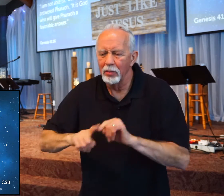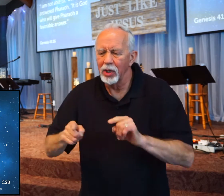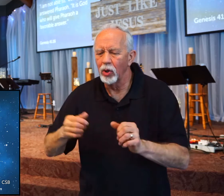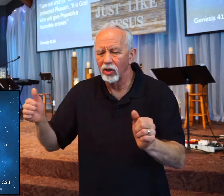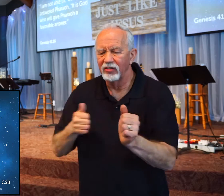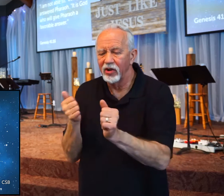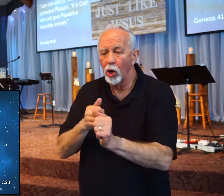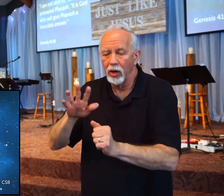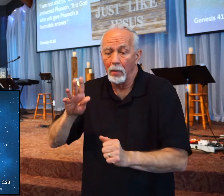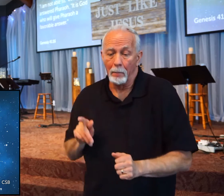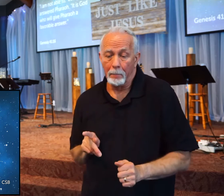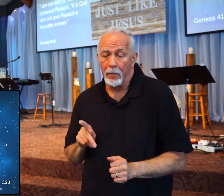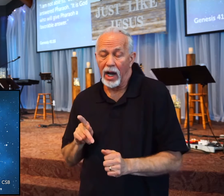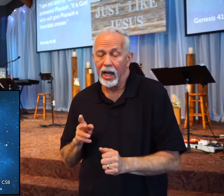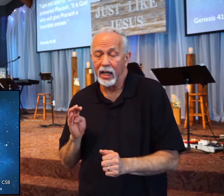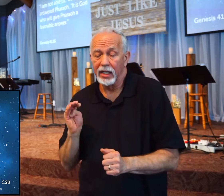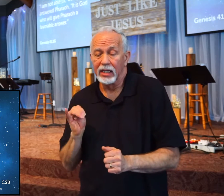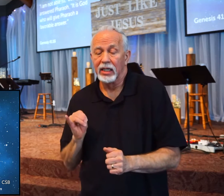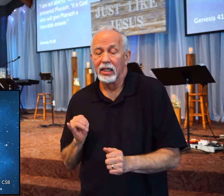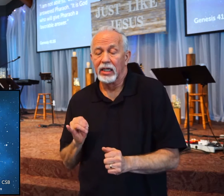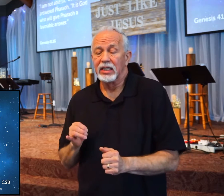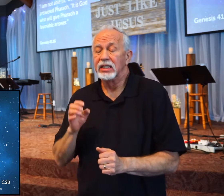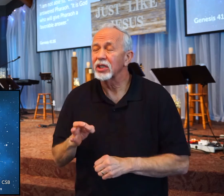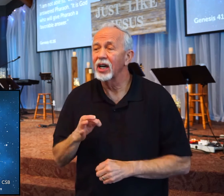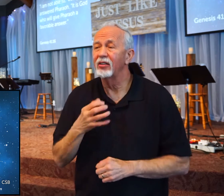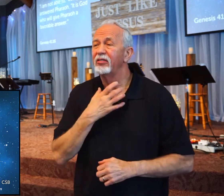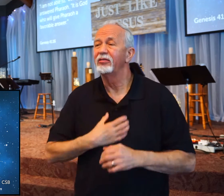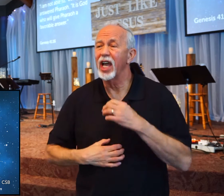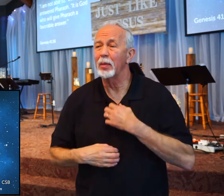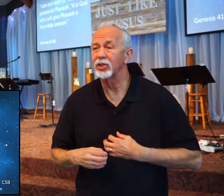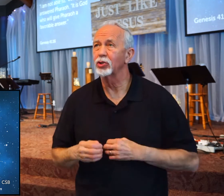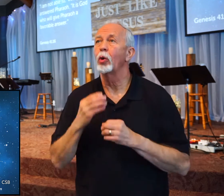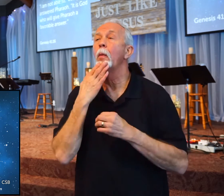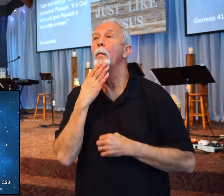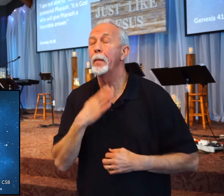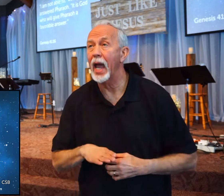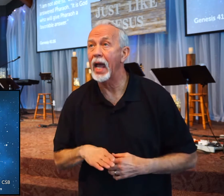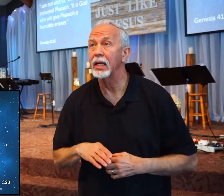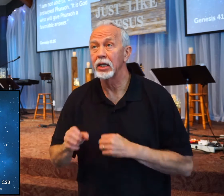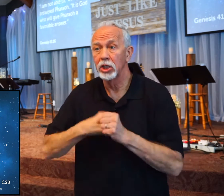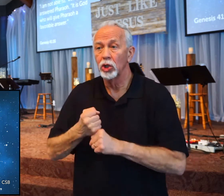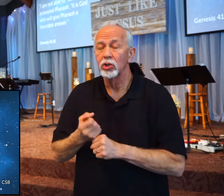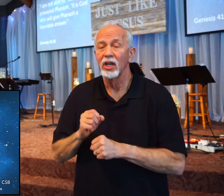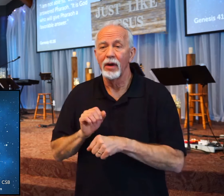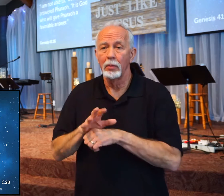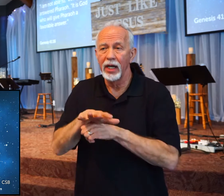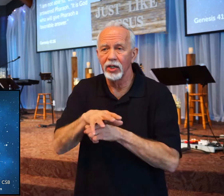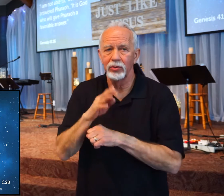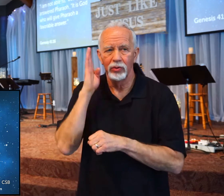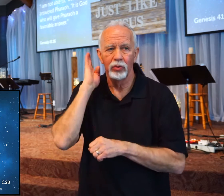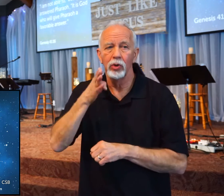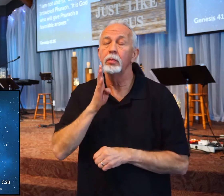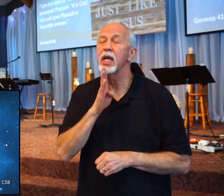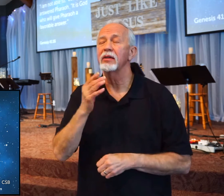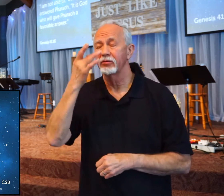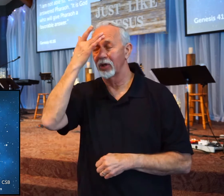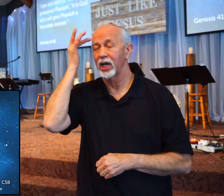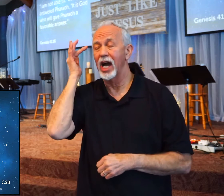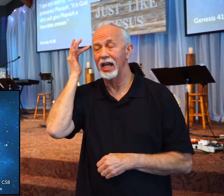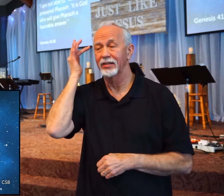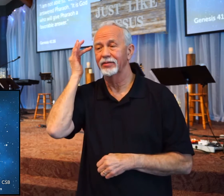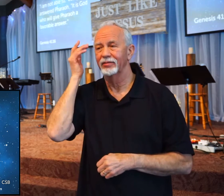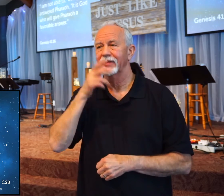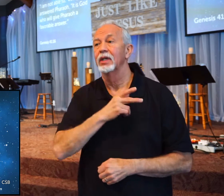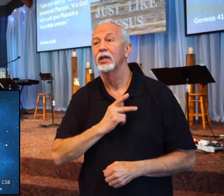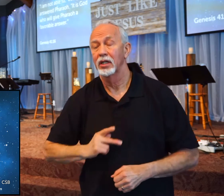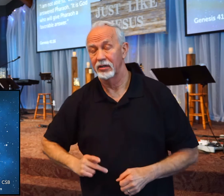followed by 7 years of famine, that the years of abundance will be forgotten. And of course,